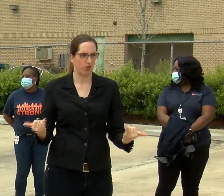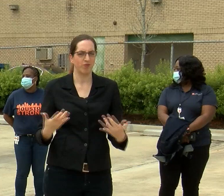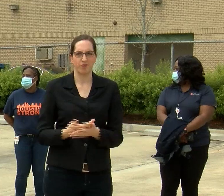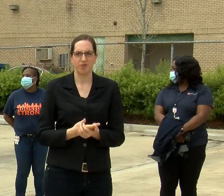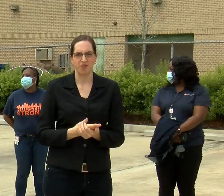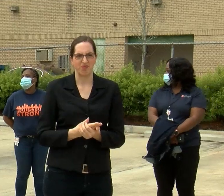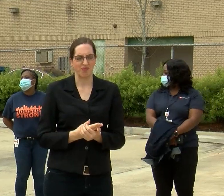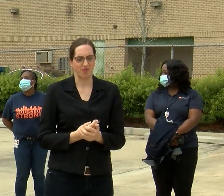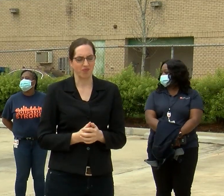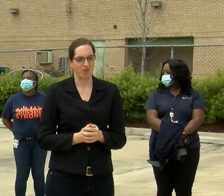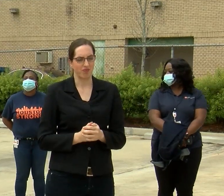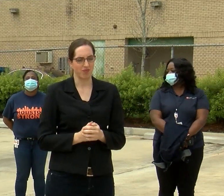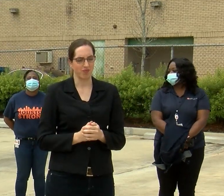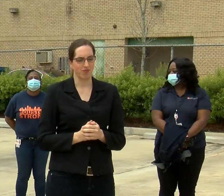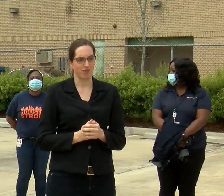Camille.